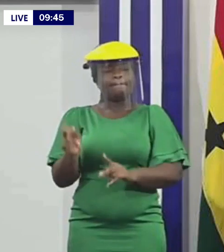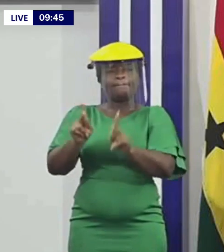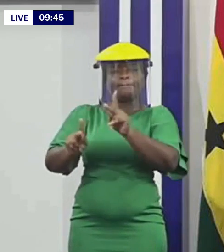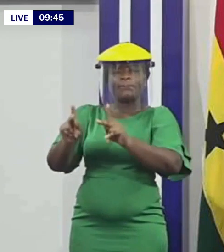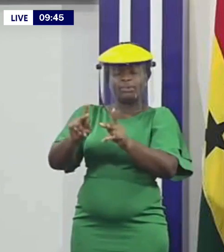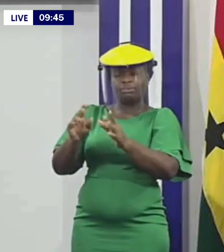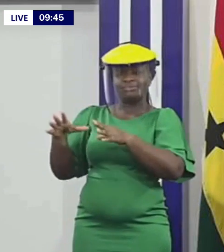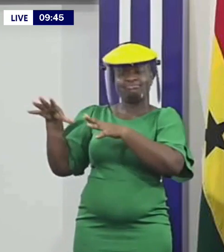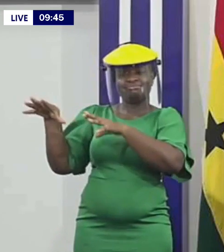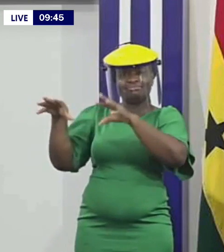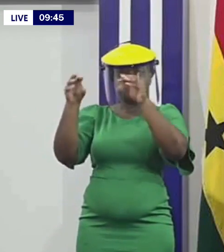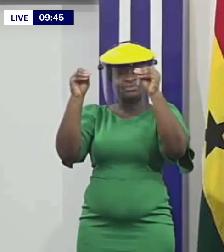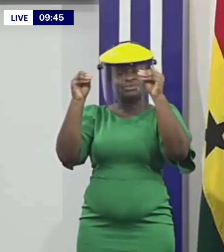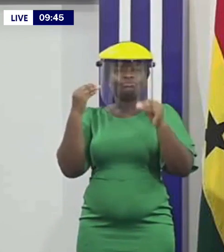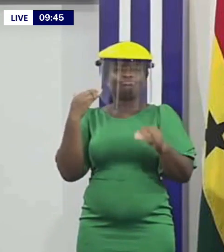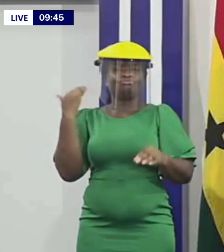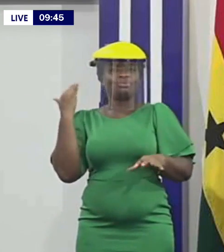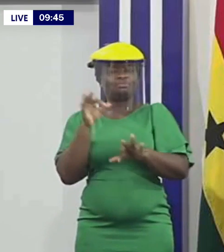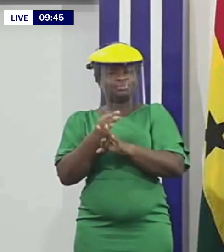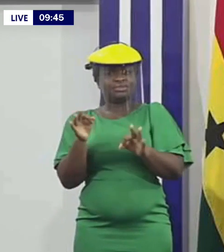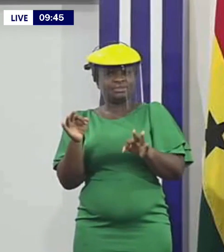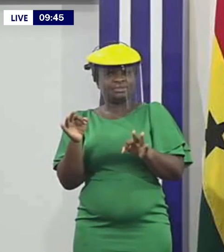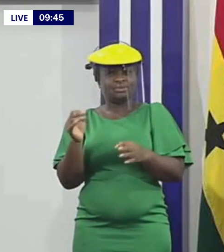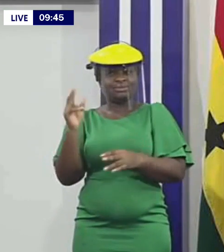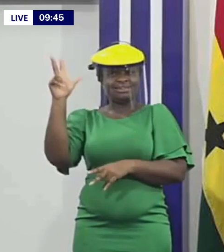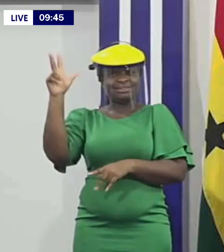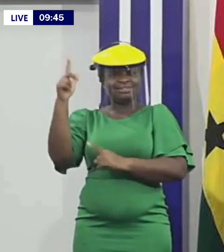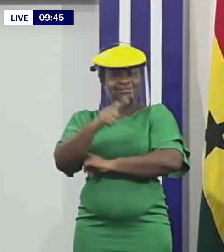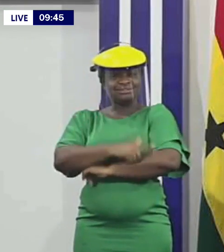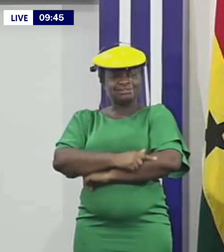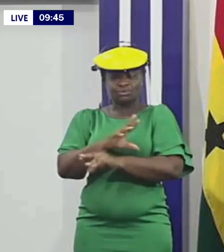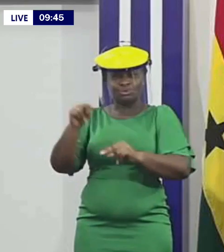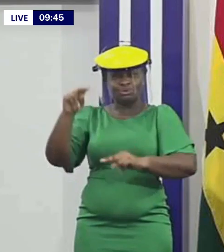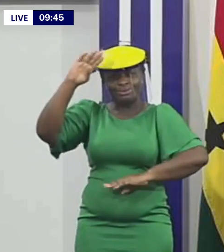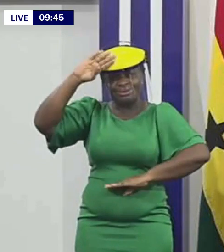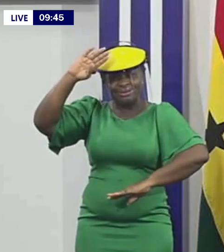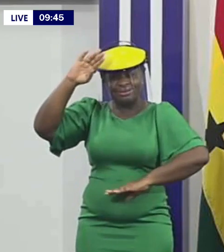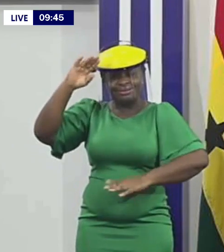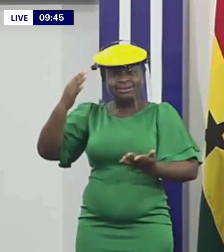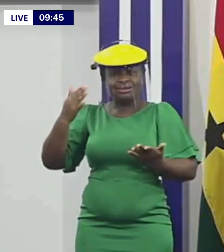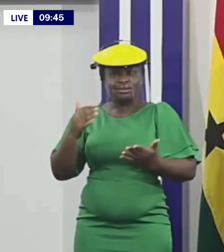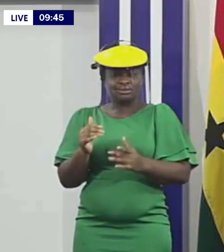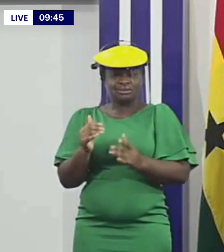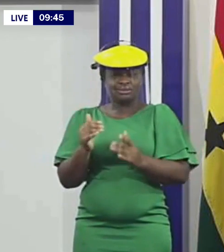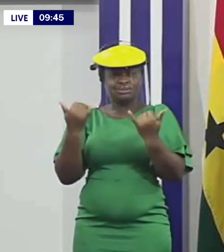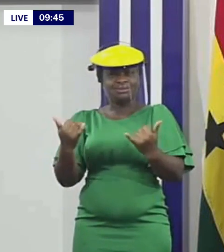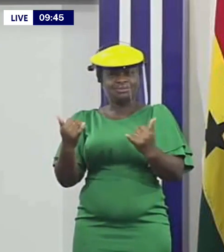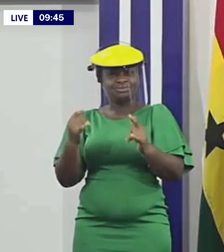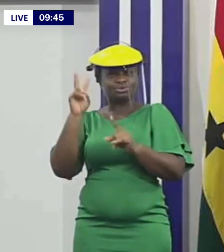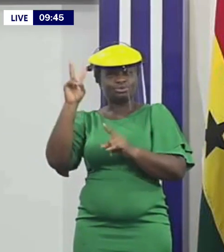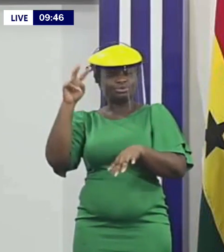are discharged after care recovery that for 3 days there is no fever, and that for 2 consecutive